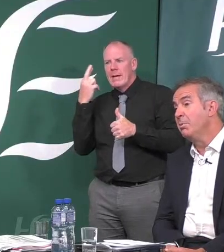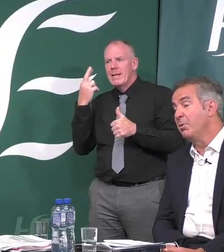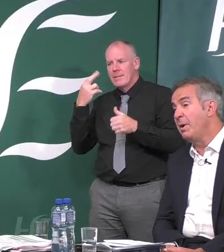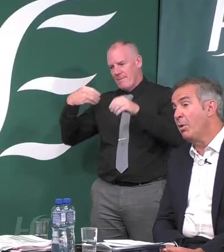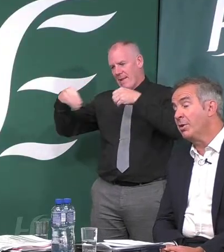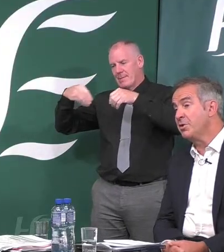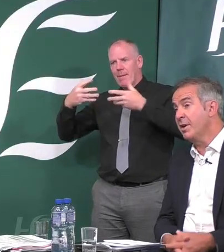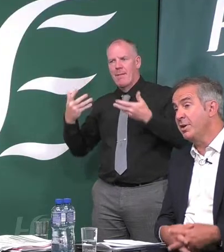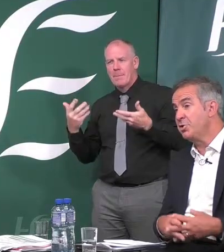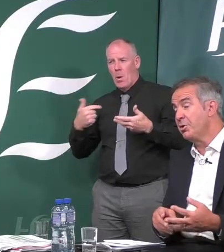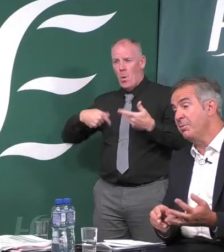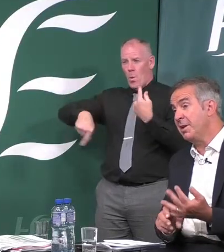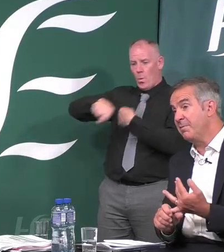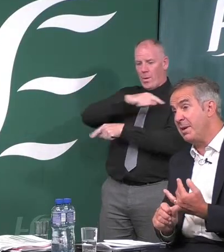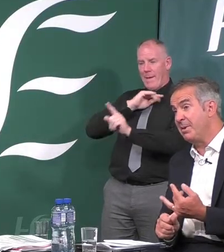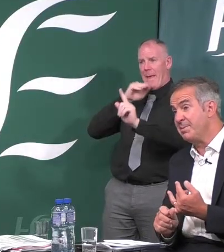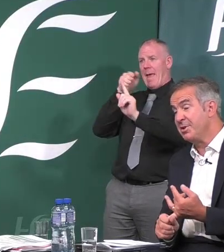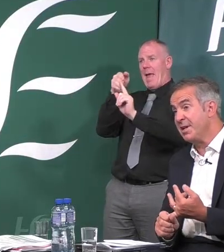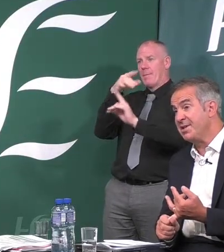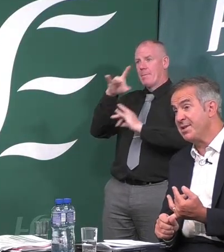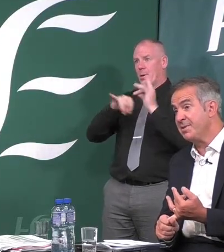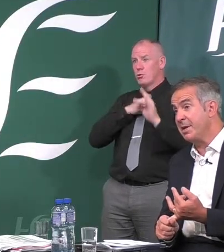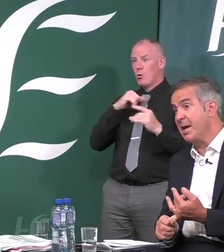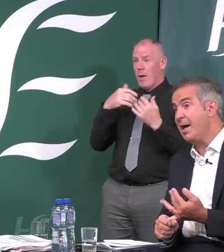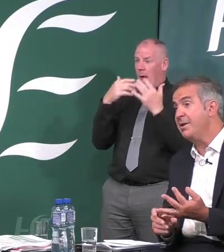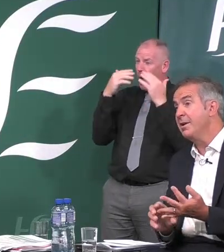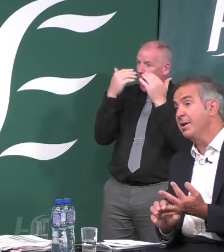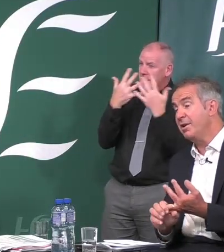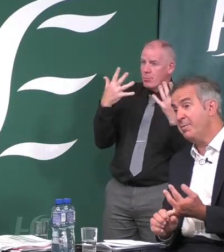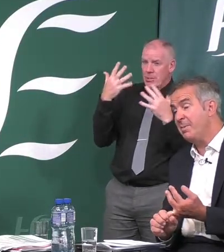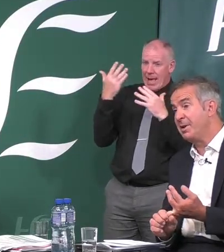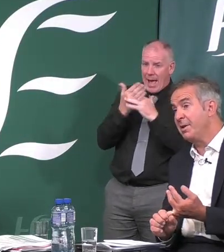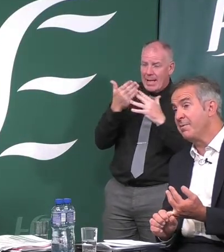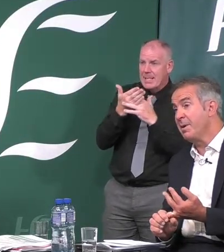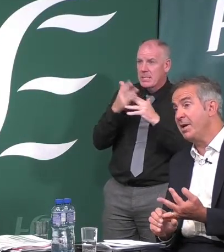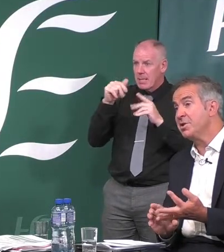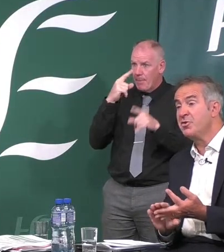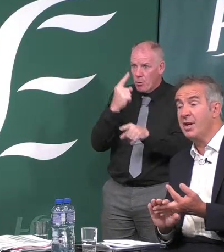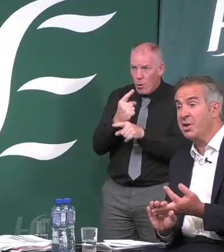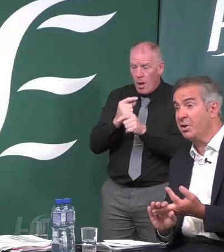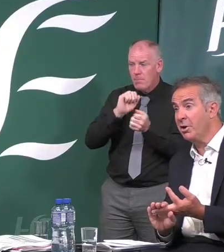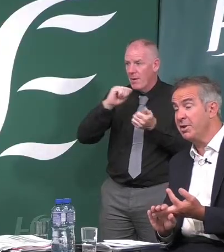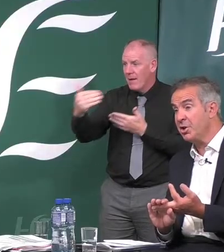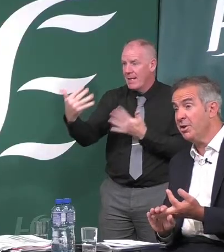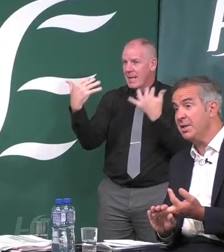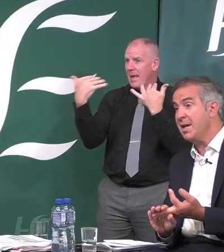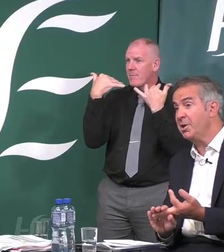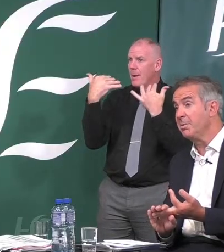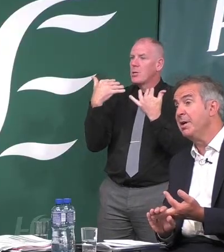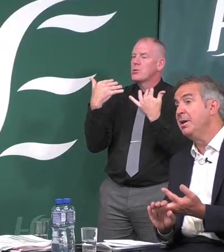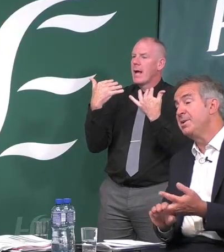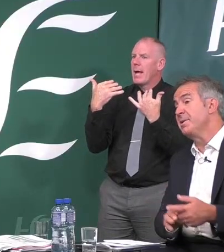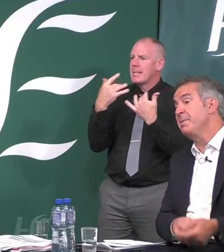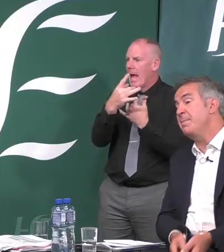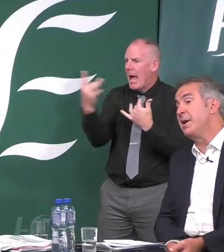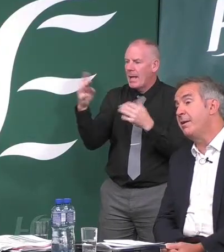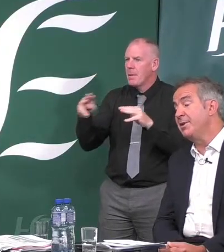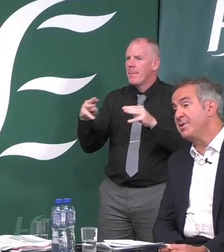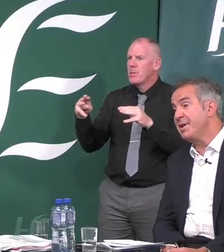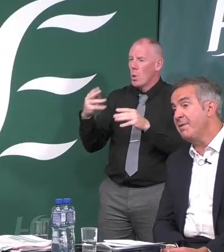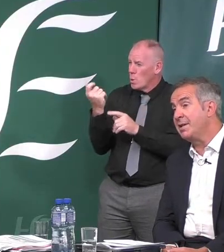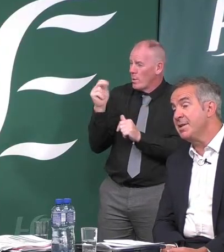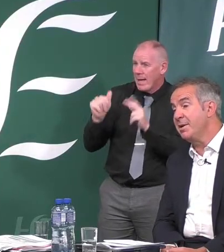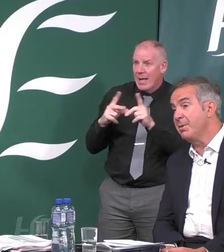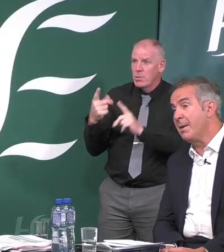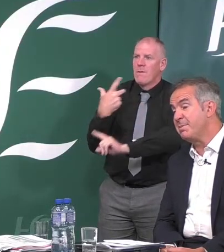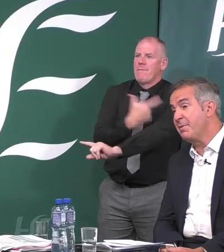play. But we'll work to try and ensure that we give people as much access as we can, give people the information and try and encourage early take-up so that people are,